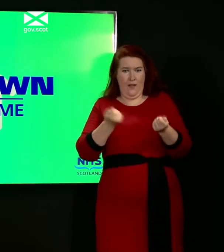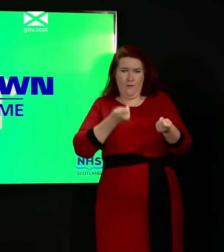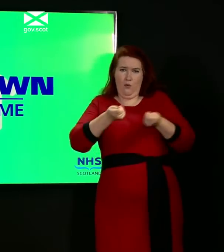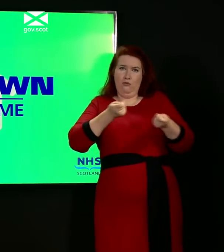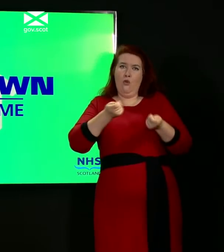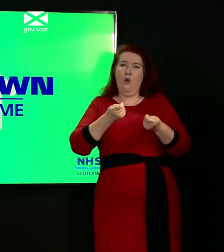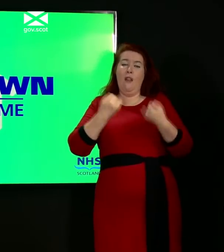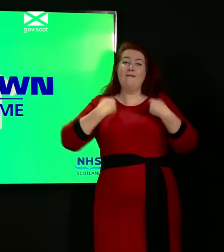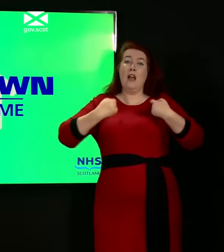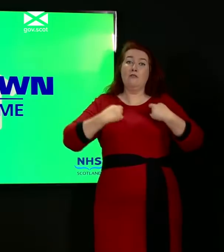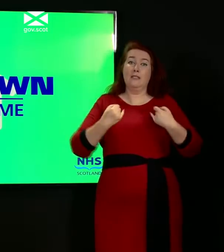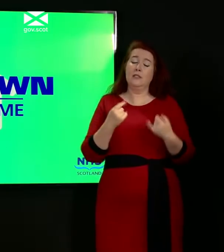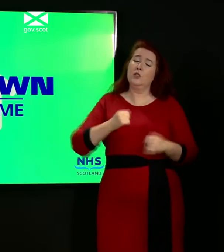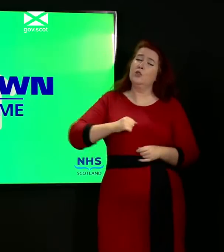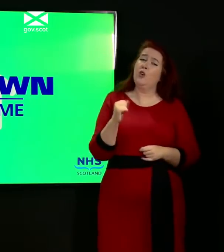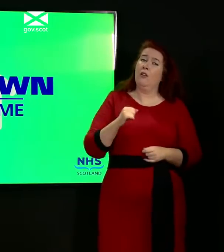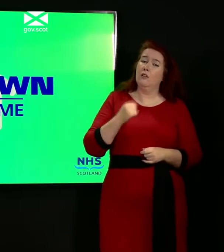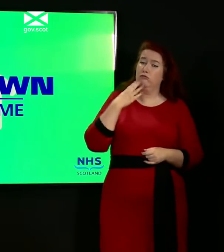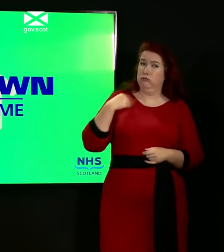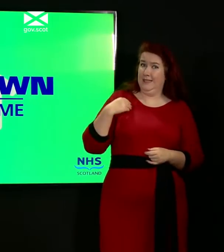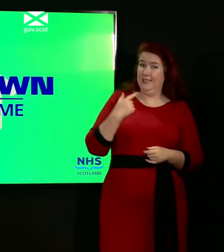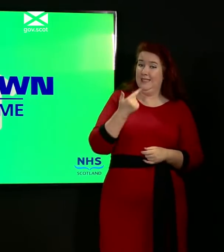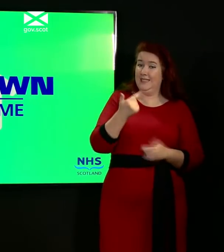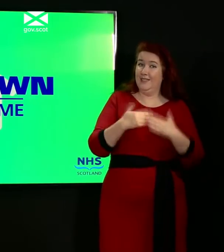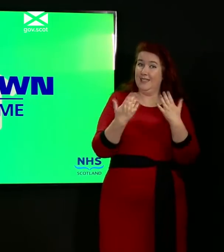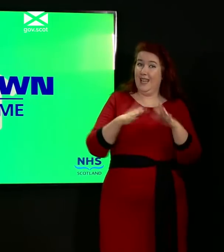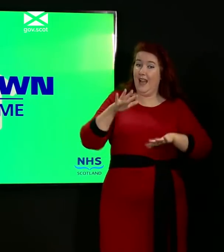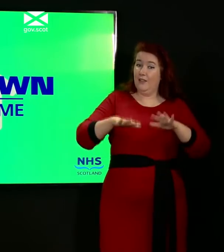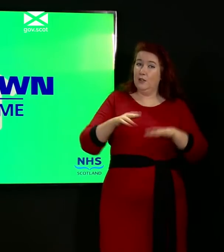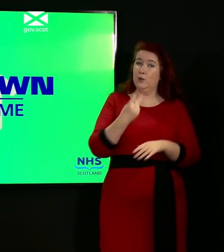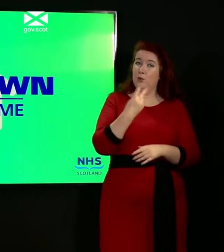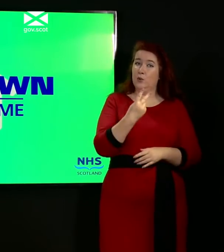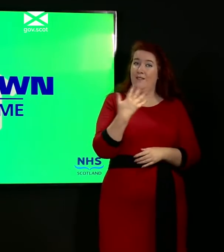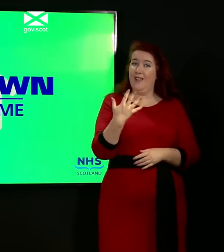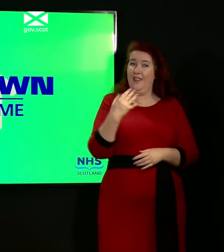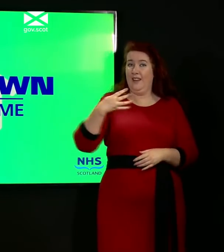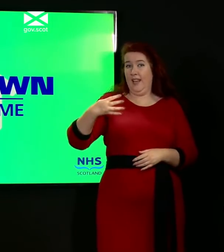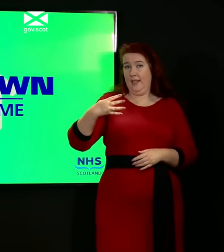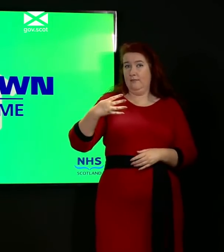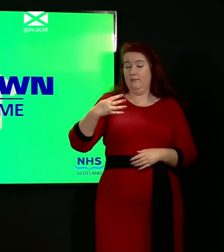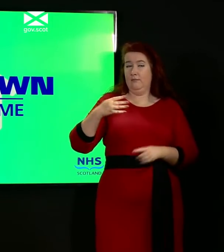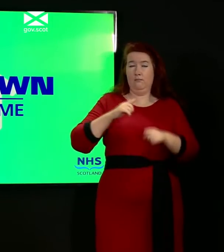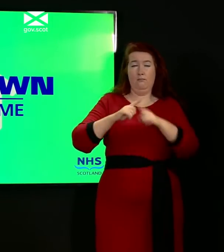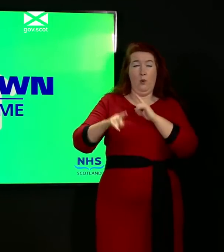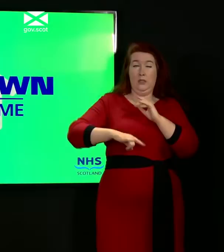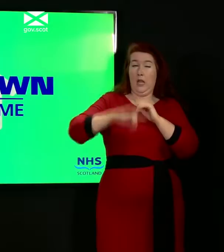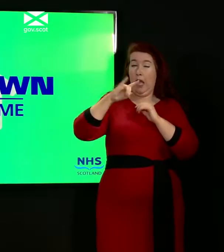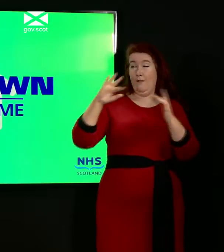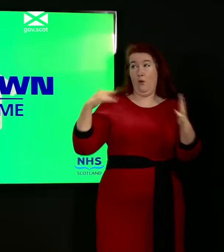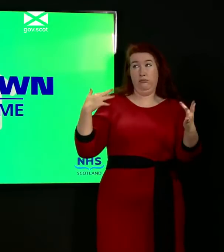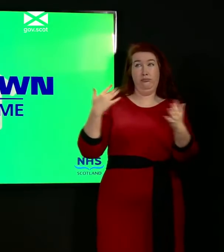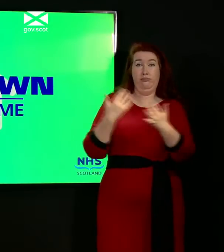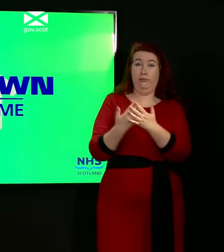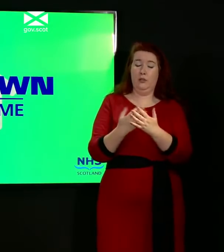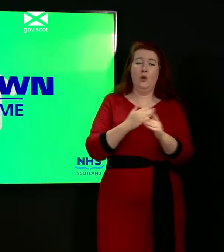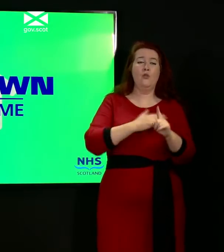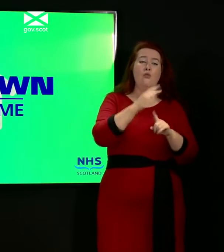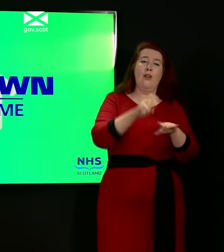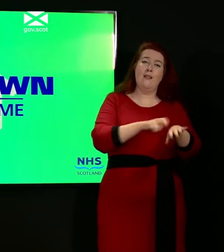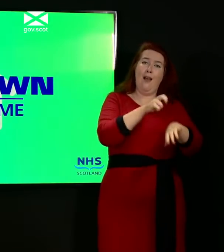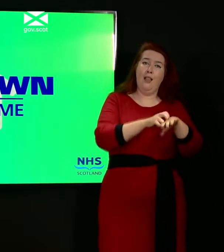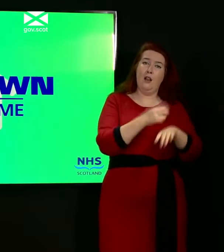control. Scotland's most recent 7-day average is 259, the highest it's been for many, many months. Northern Ireland's